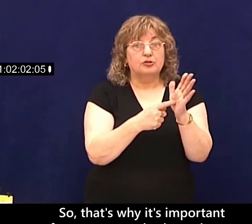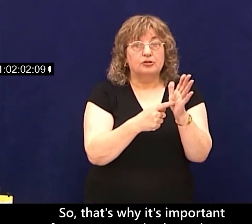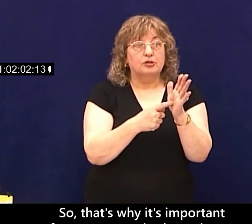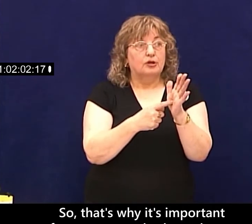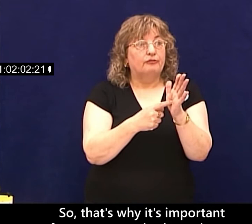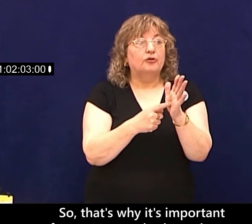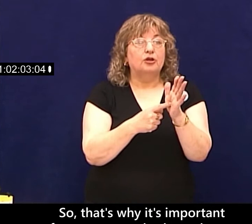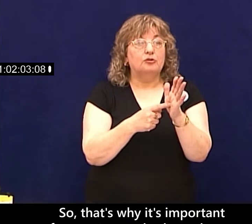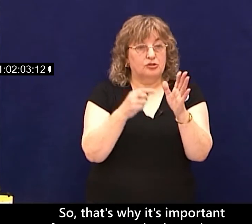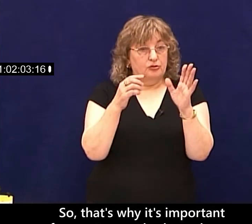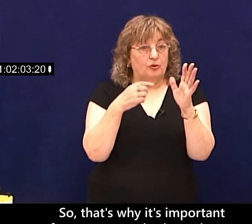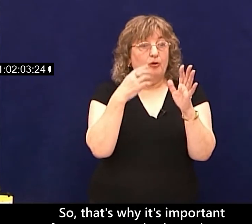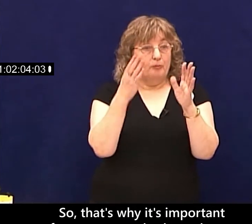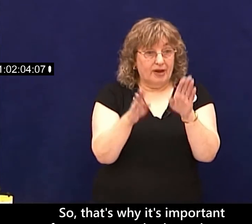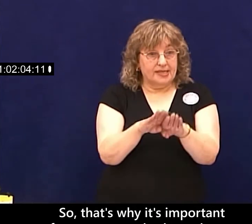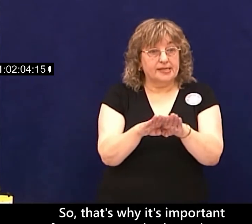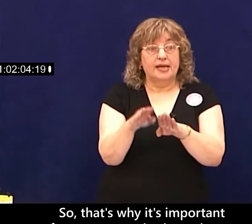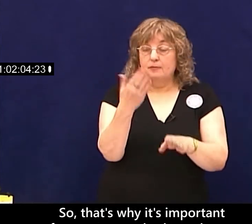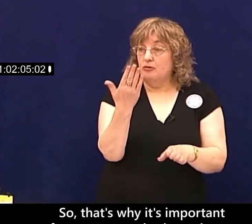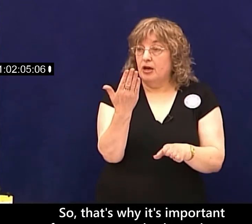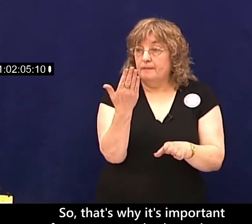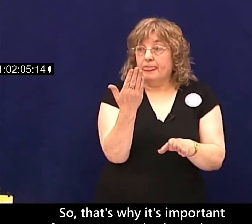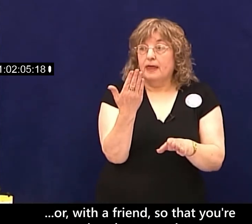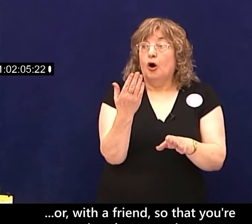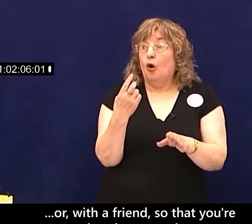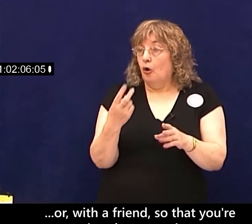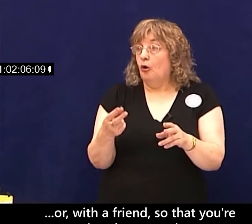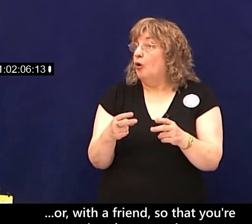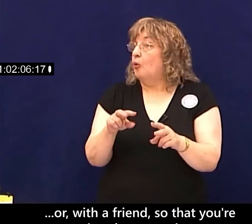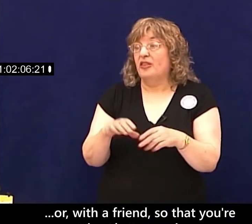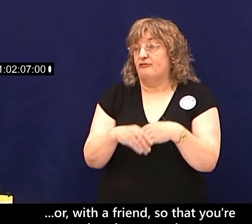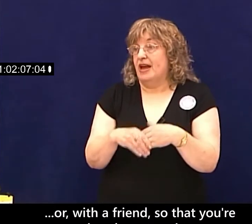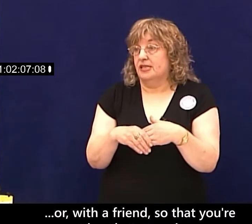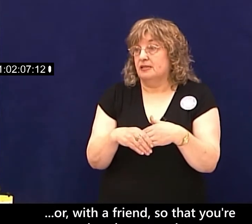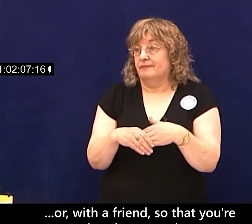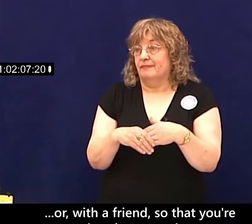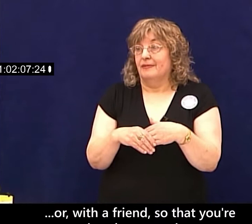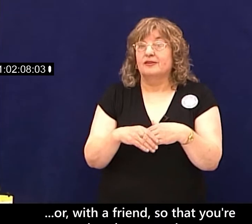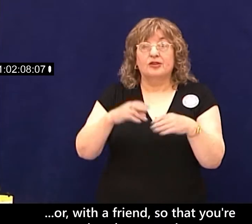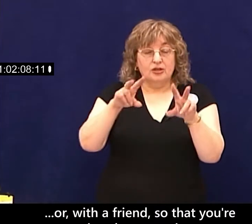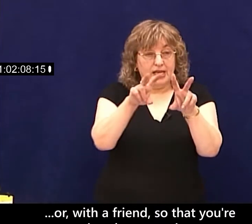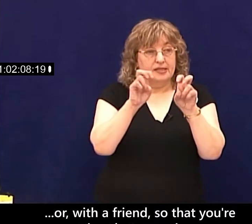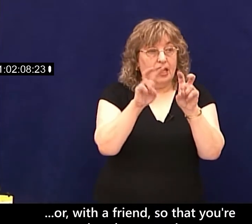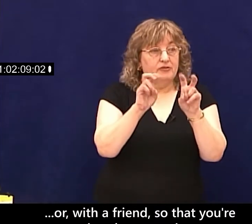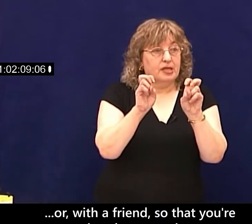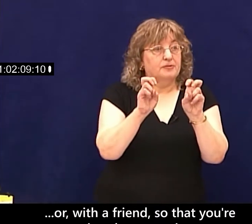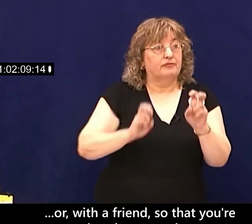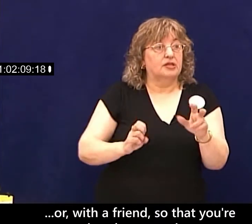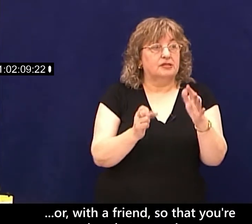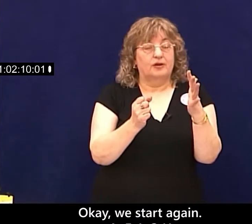important for you to practice in a mirror or with a friend, so that you're getting that receptiveness. Okay,